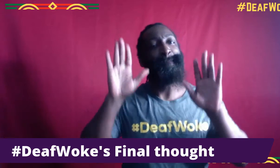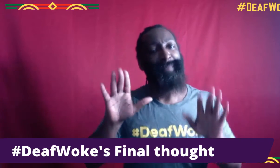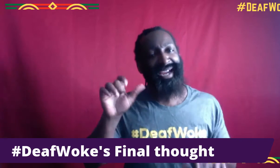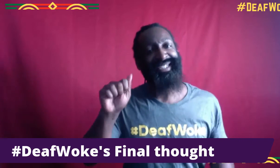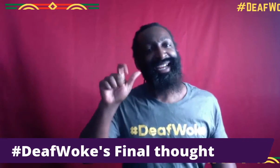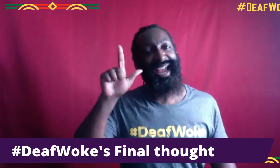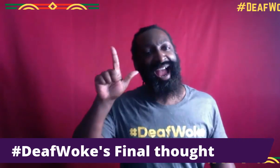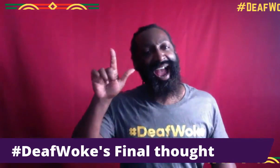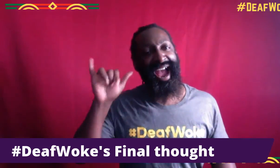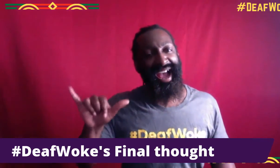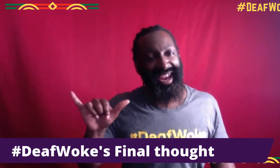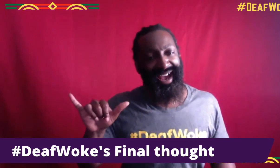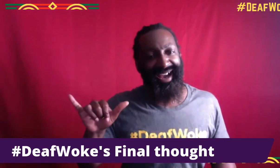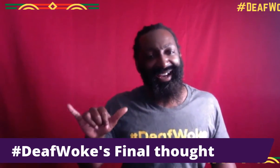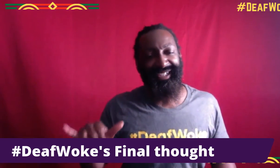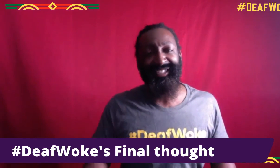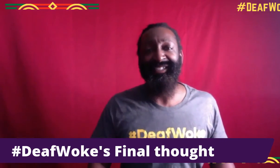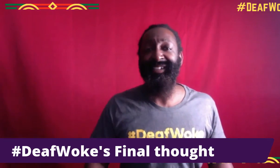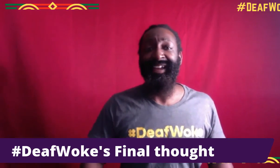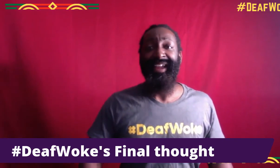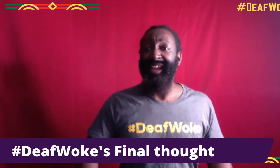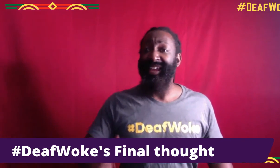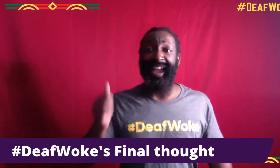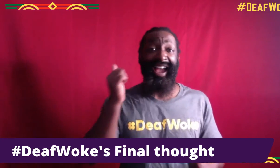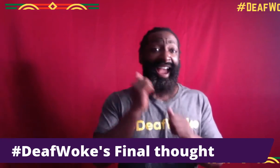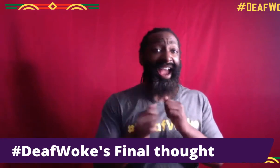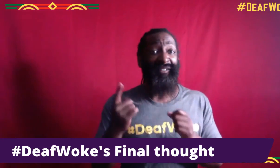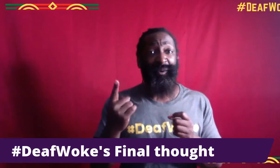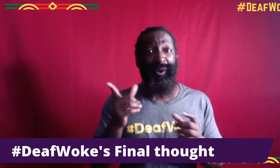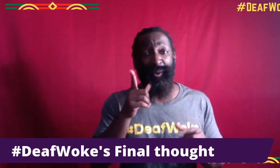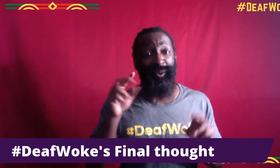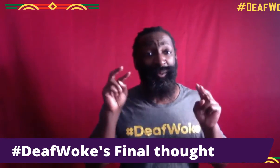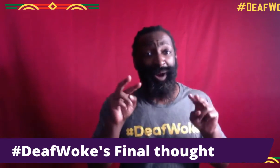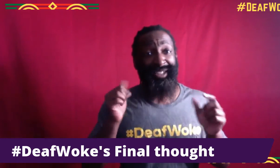That's what this is about. An amazing ally.